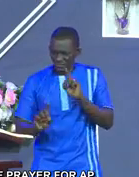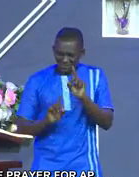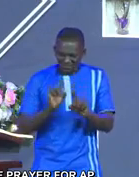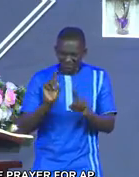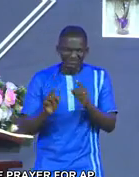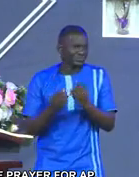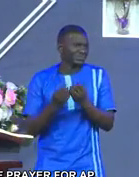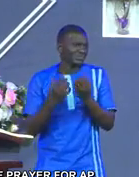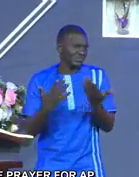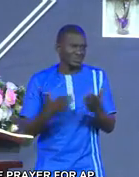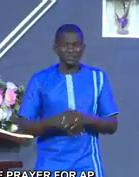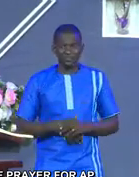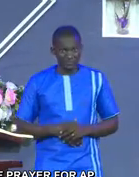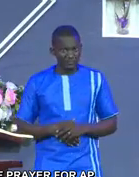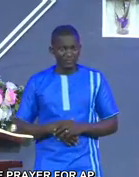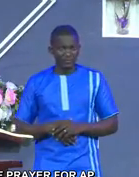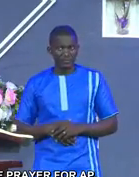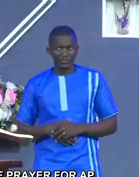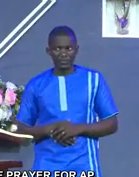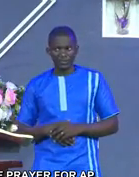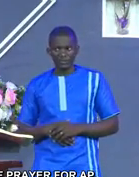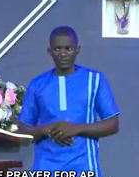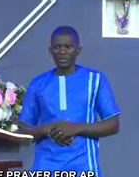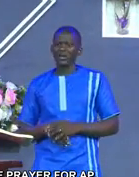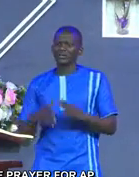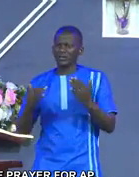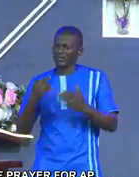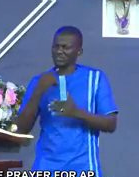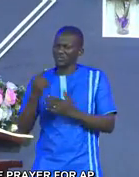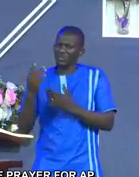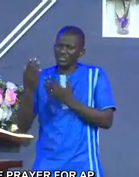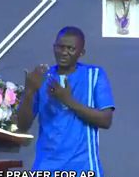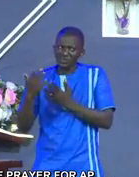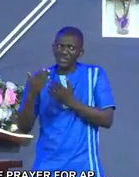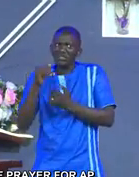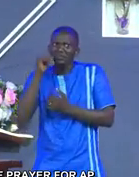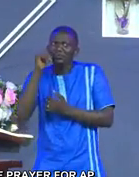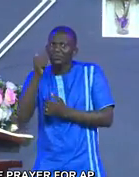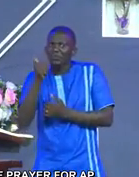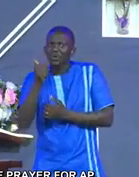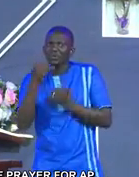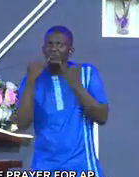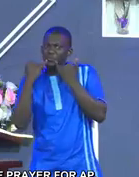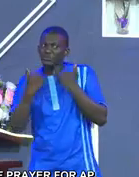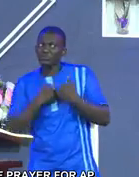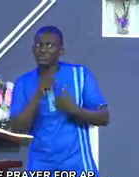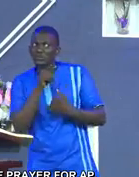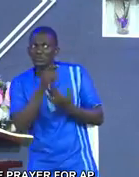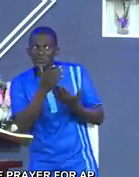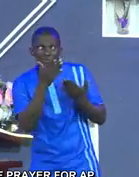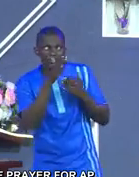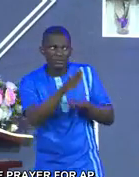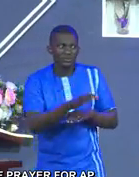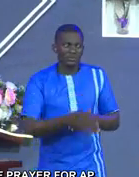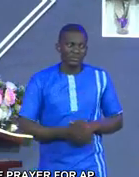my heart. And I was waiting for people to tell me that she